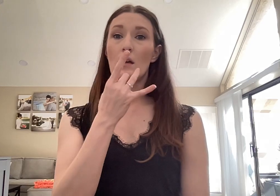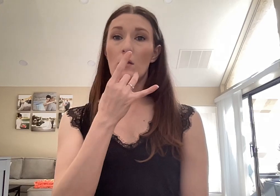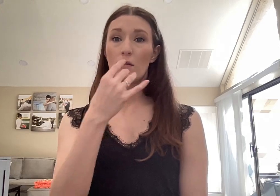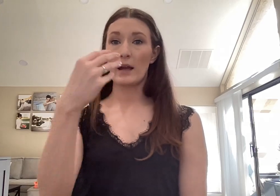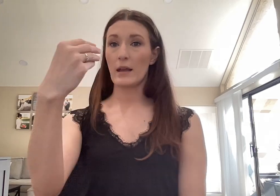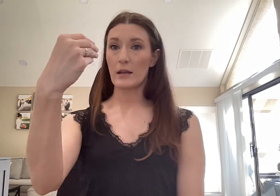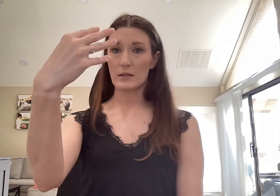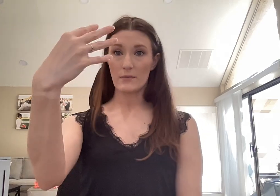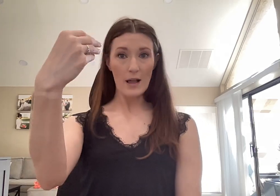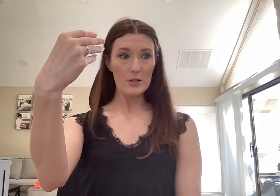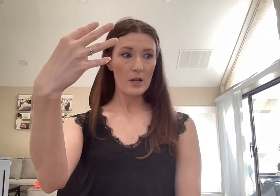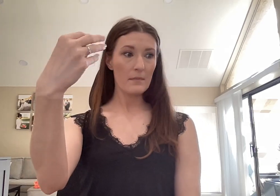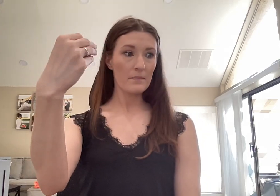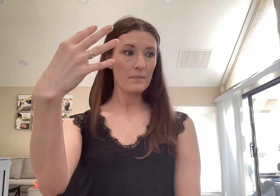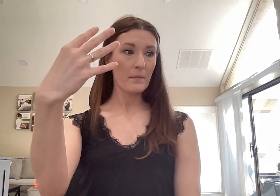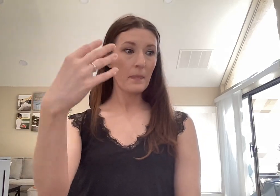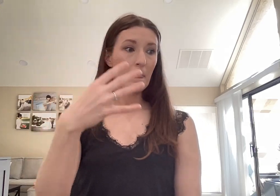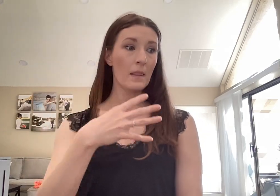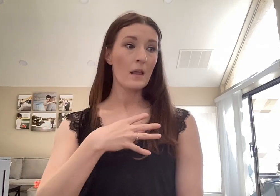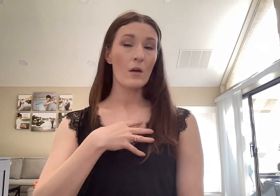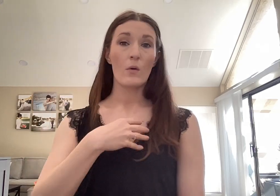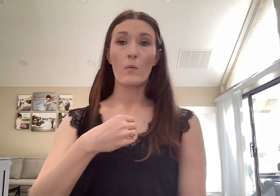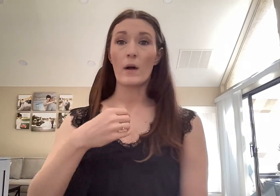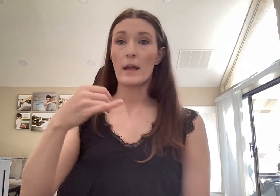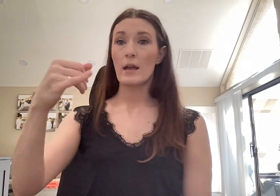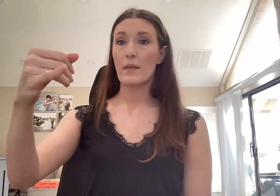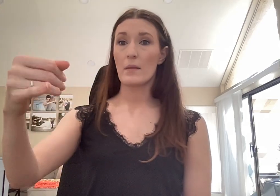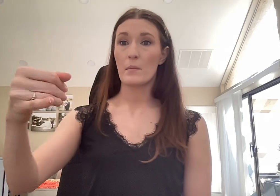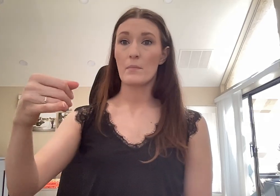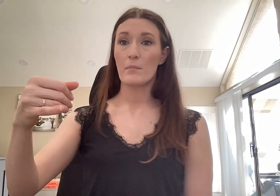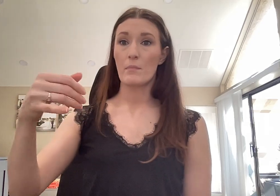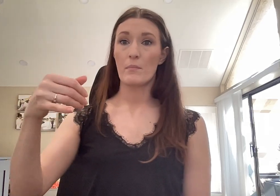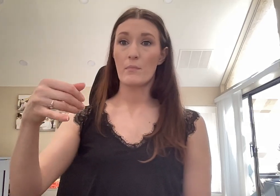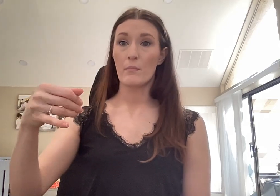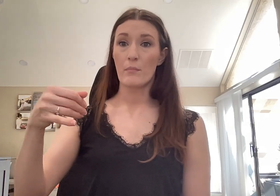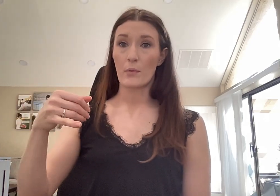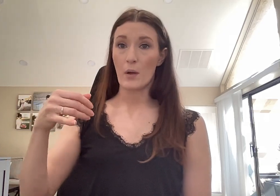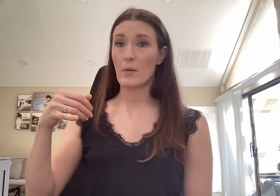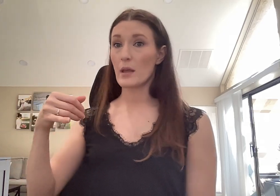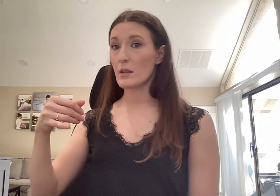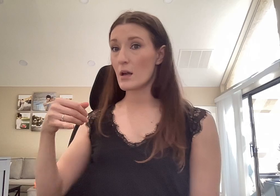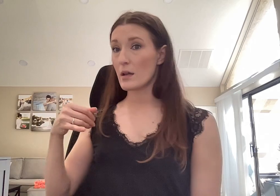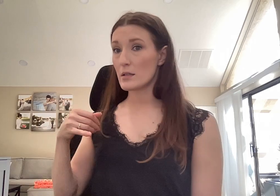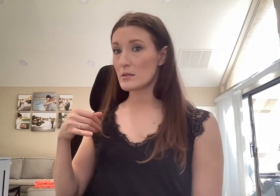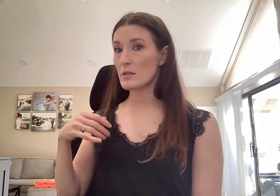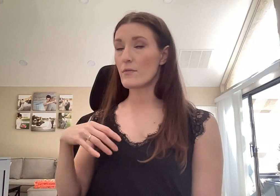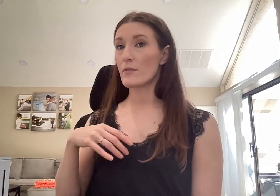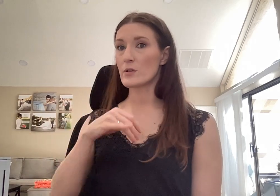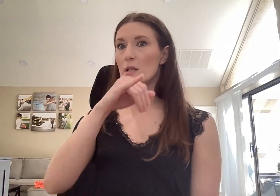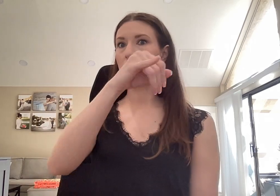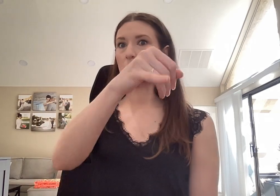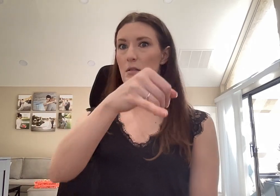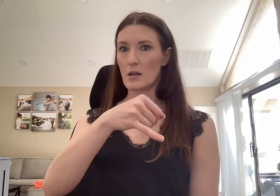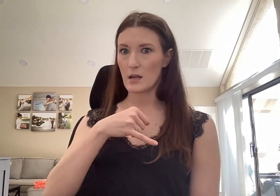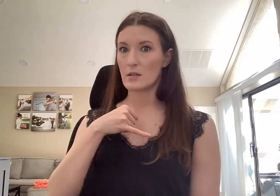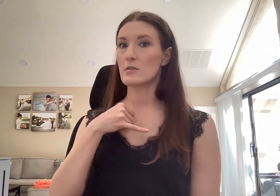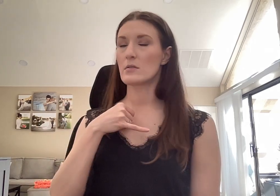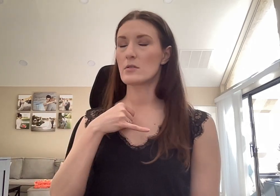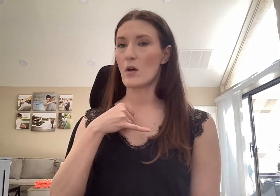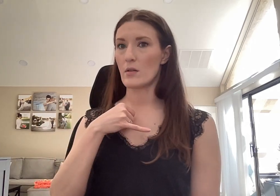Yellow light is flashing. White and then broken lines versus a solid